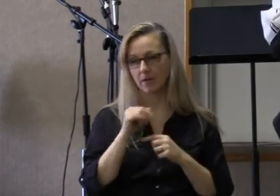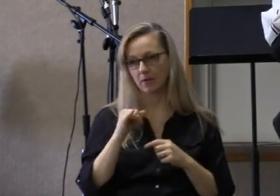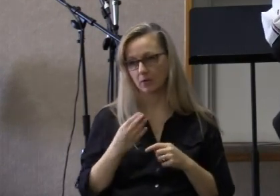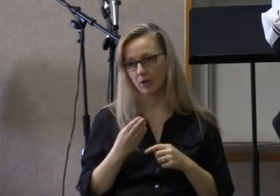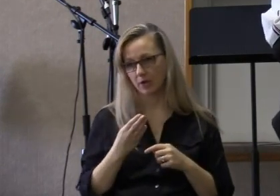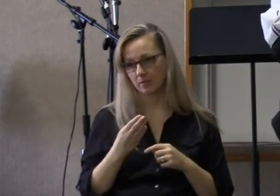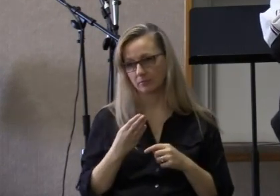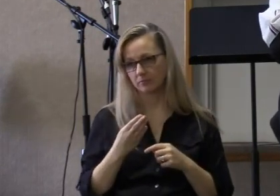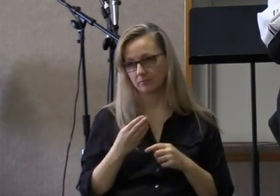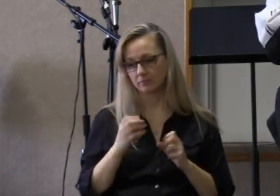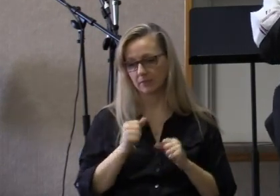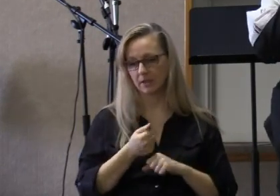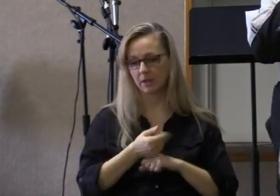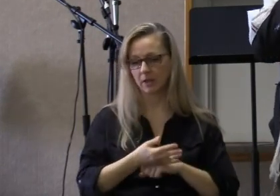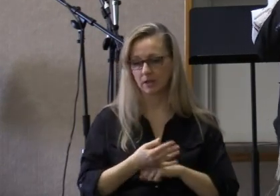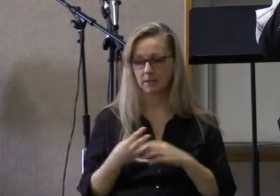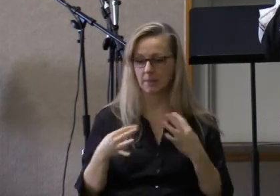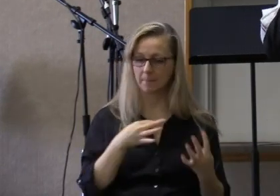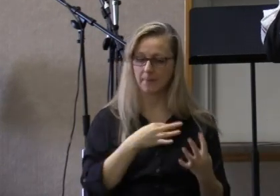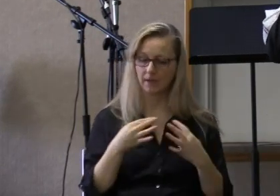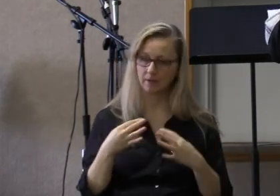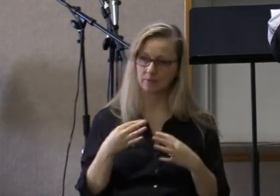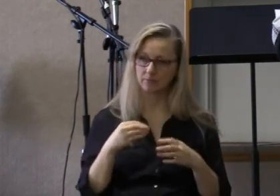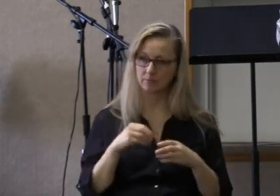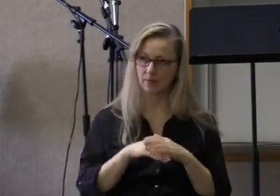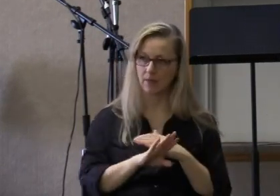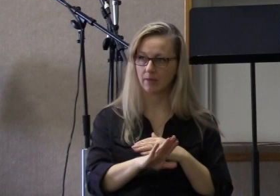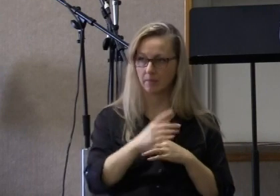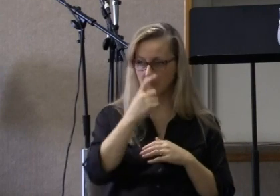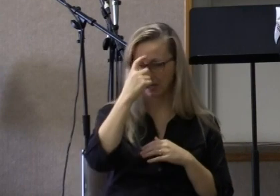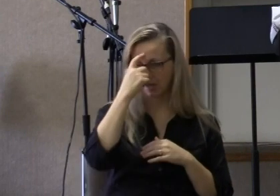how strong the desire is to take that money.